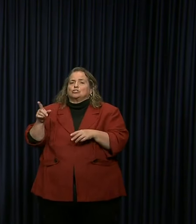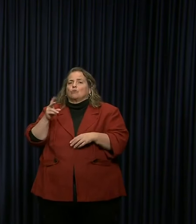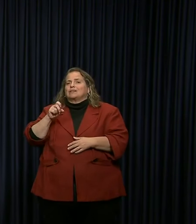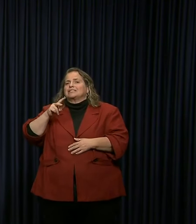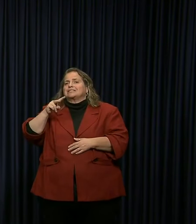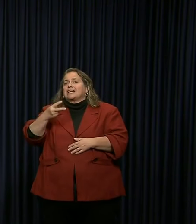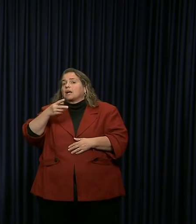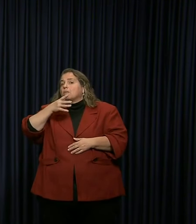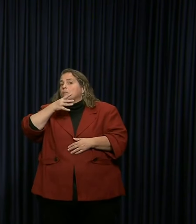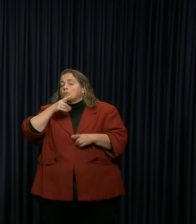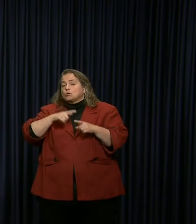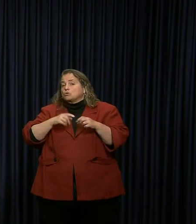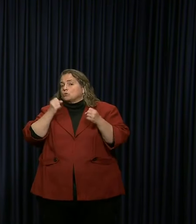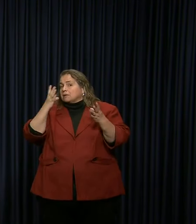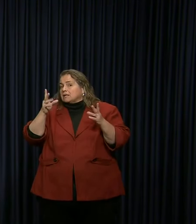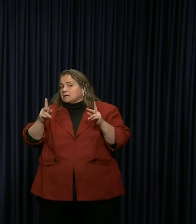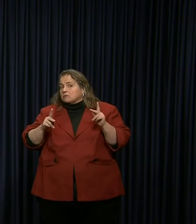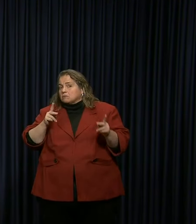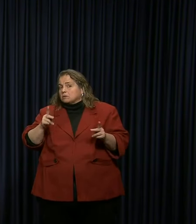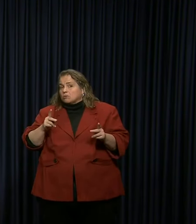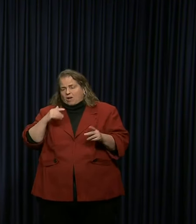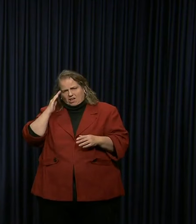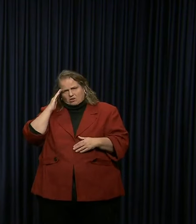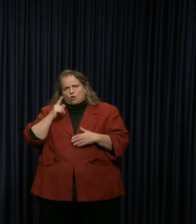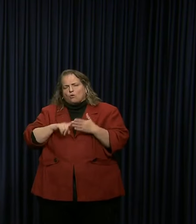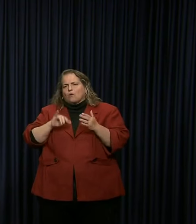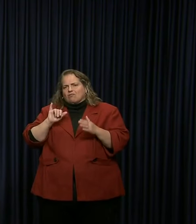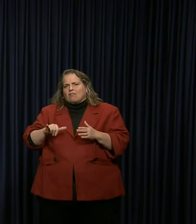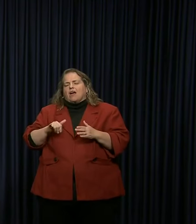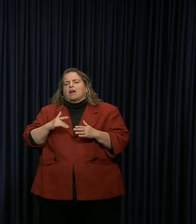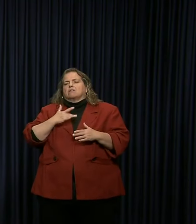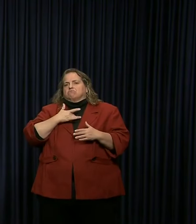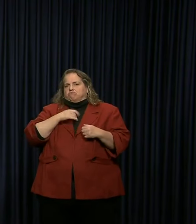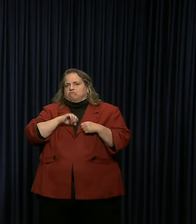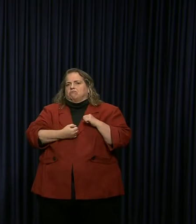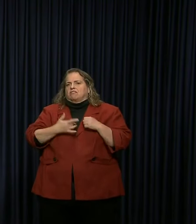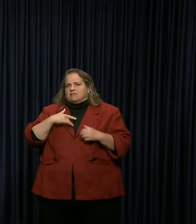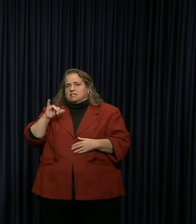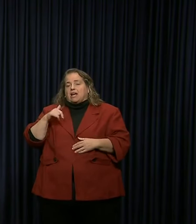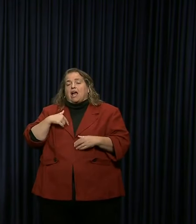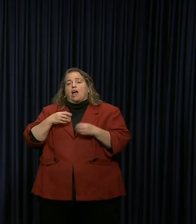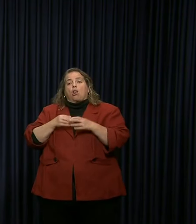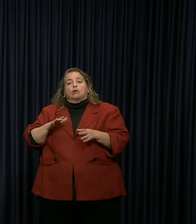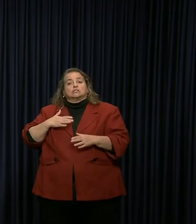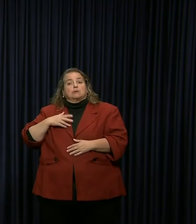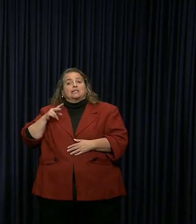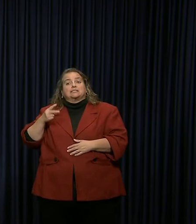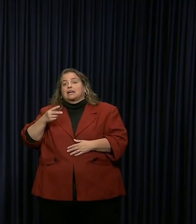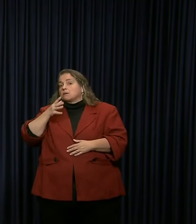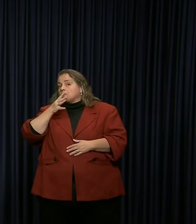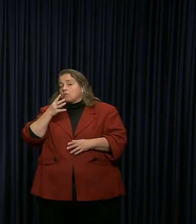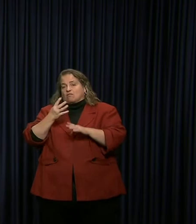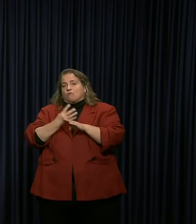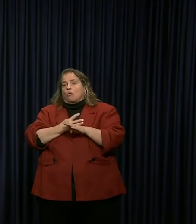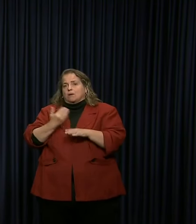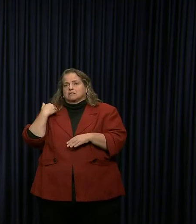to so many. I know what that loss feels like. I lost my second mom about 4 months ago. It